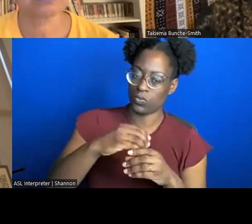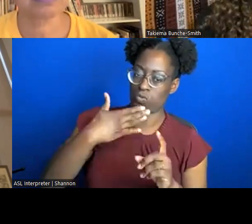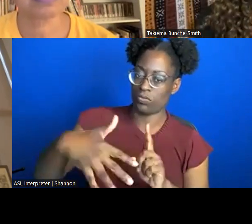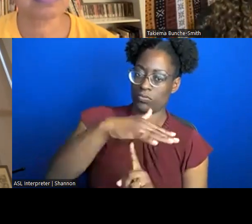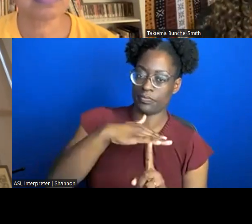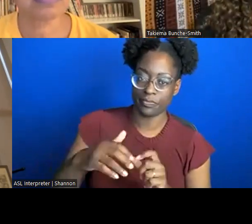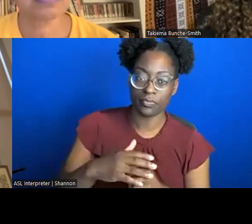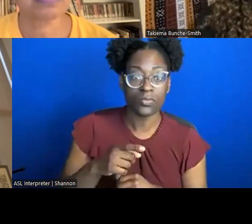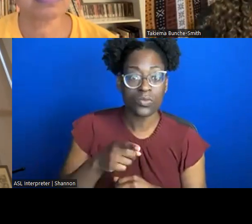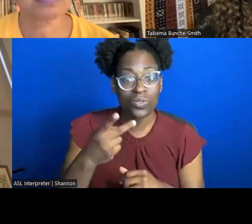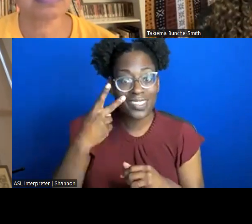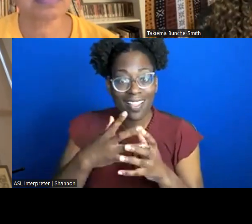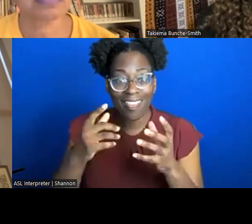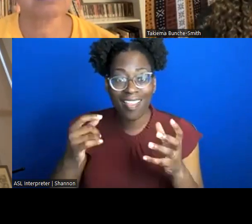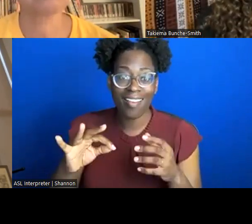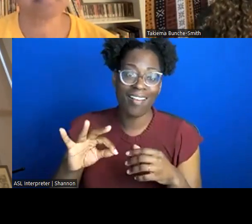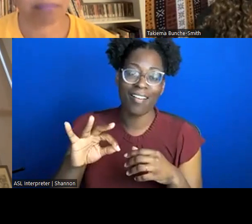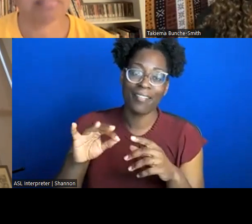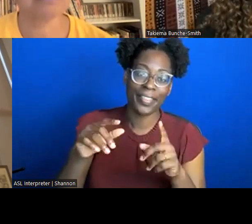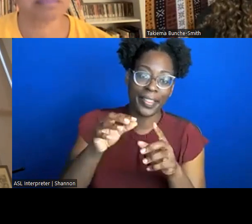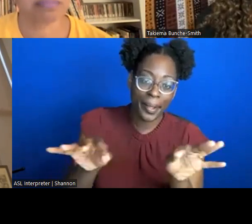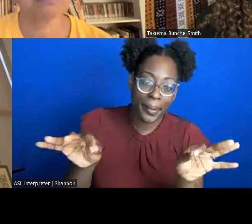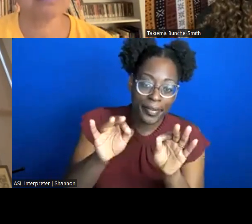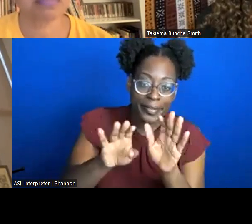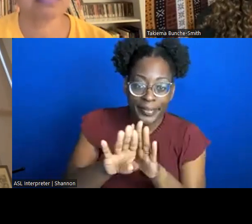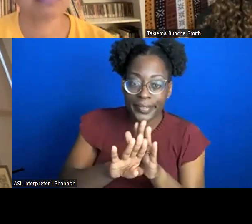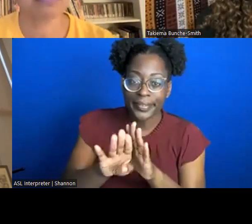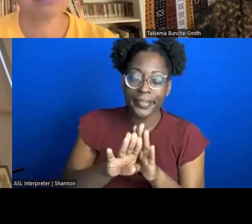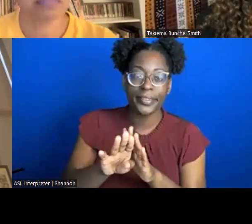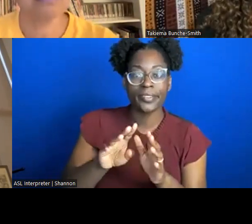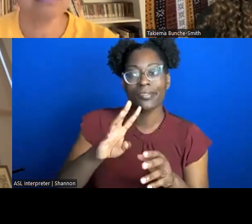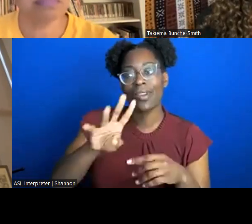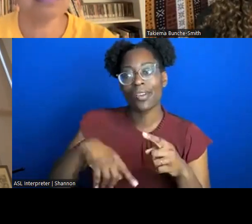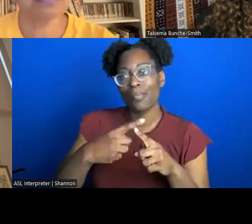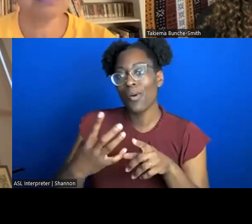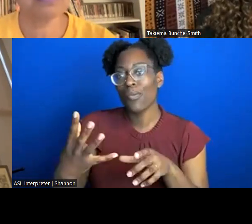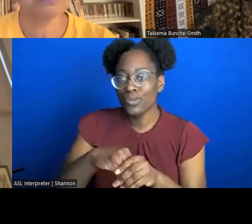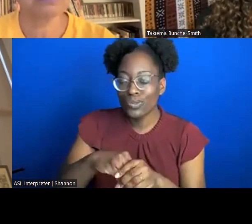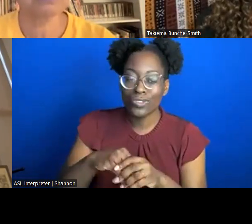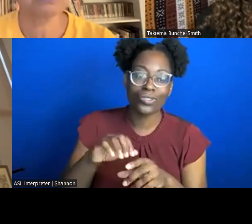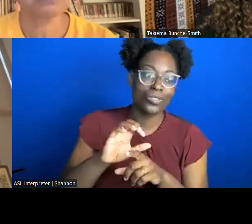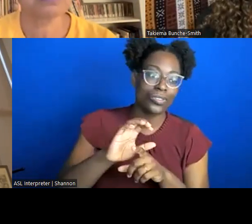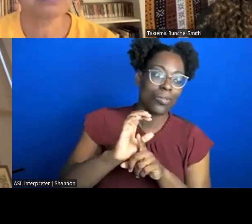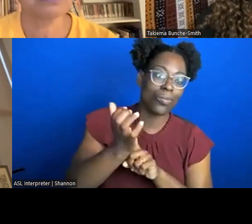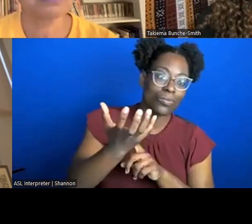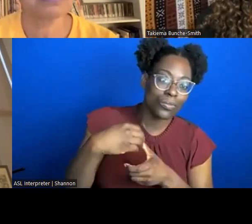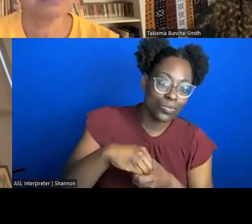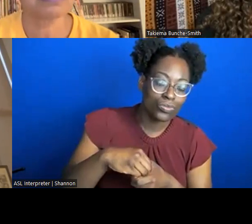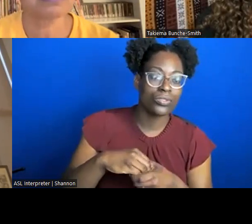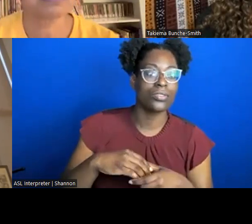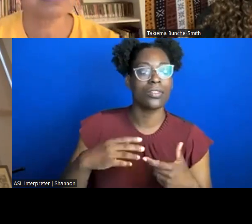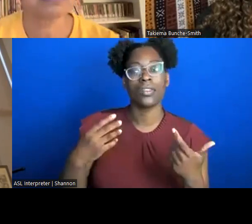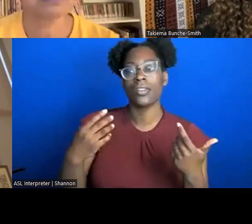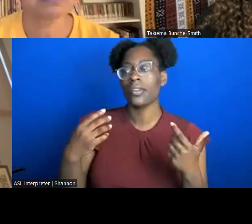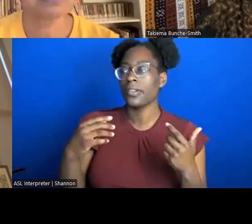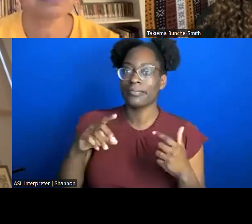in the position statements that I even mentioned at the beginning of my talk. But really, there's no one, I'm